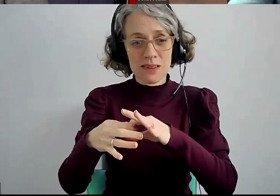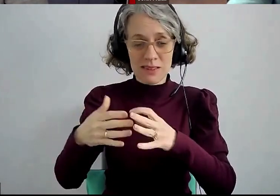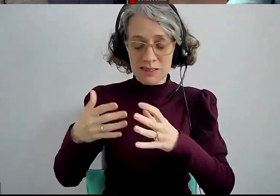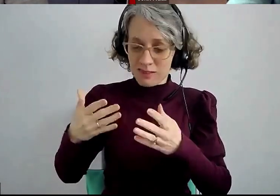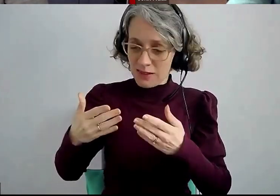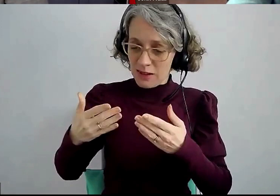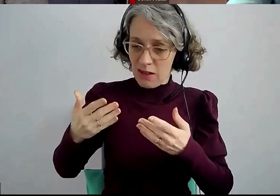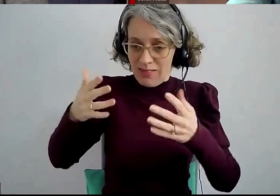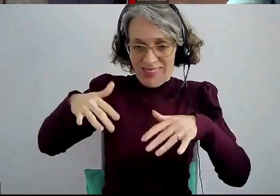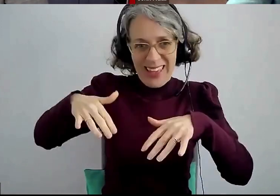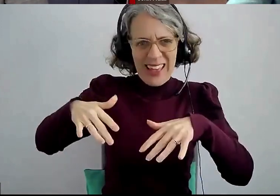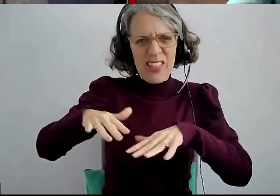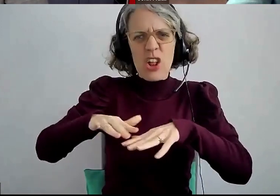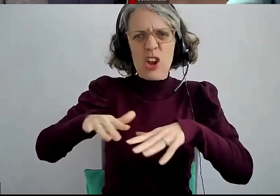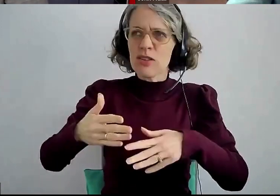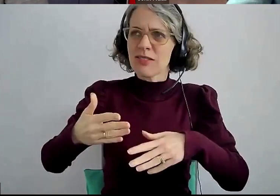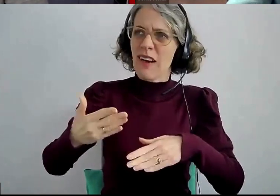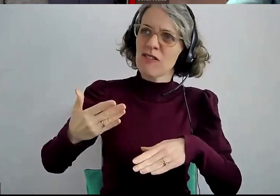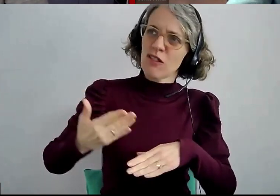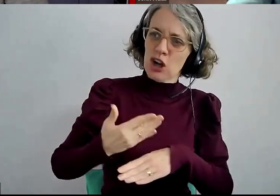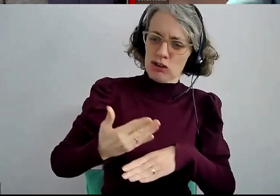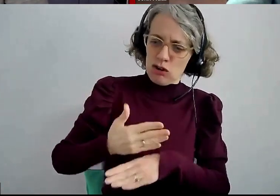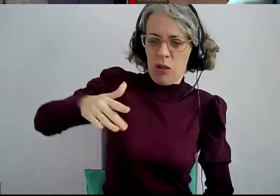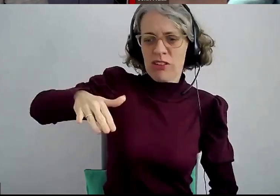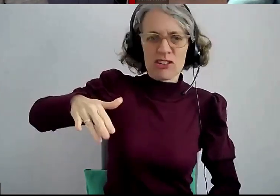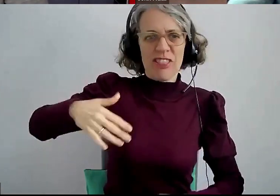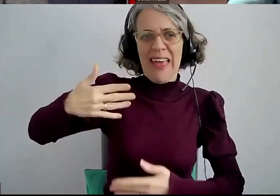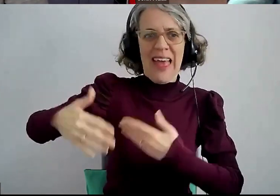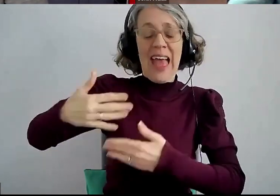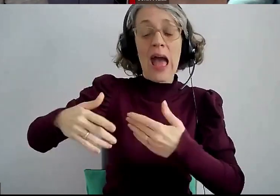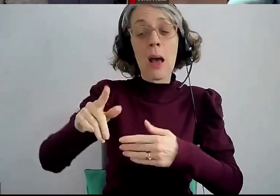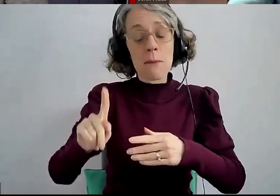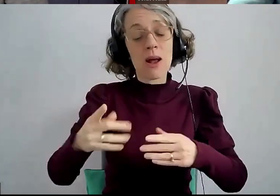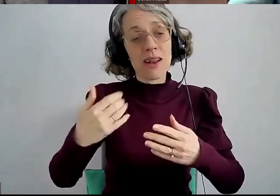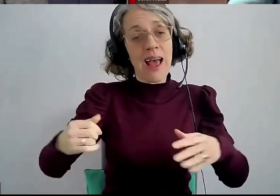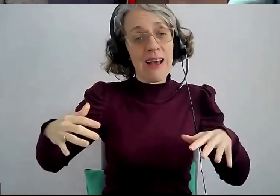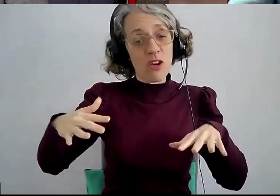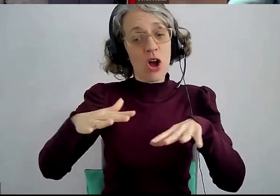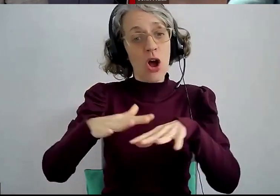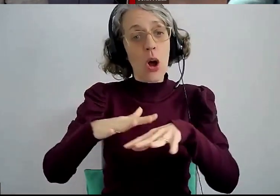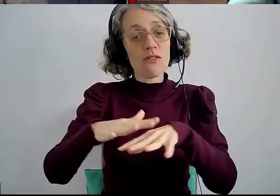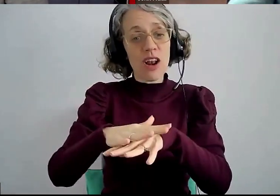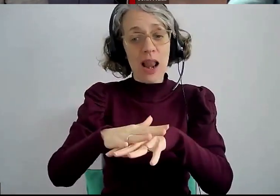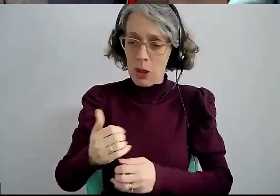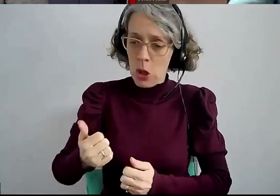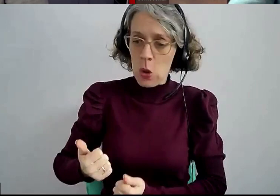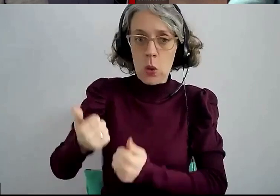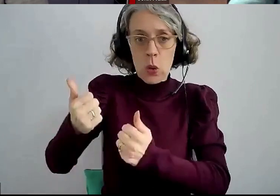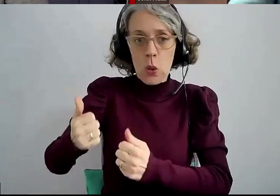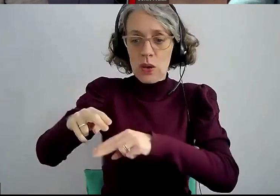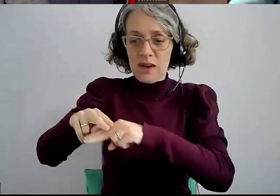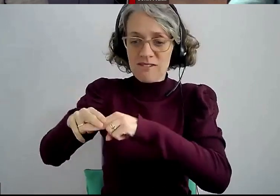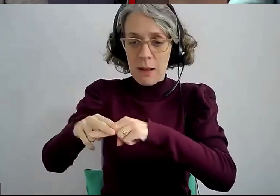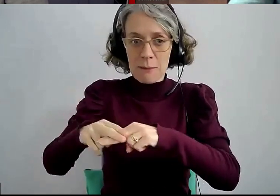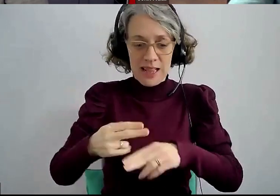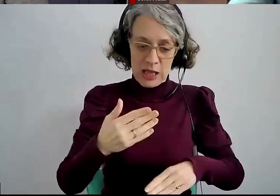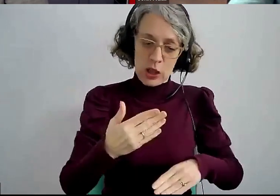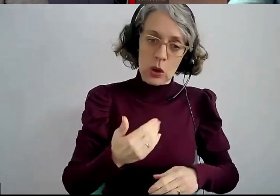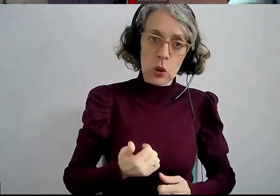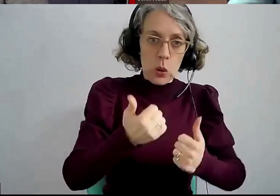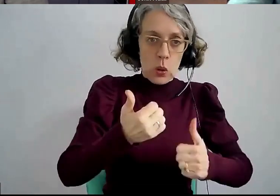not functional, but there is an overlap between good families and good work groups.